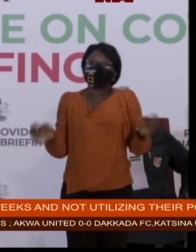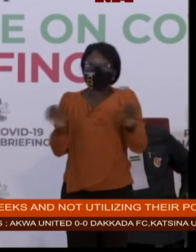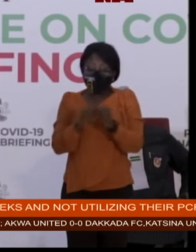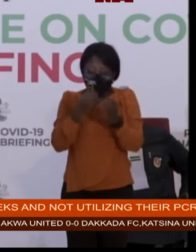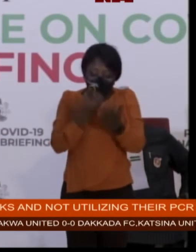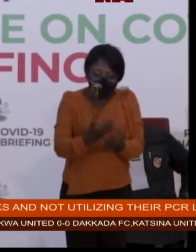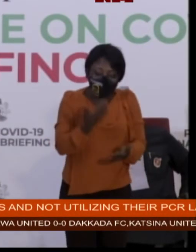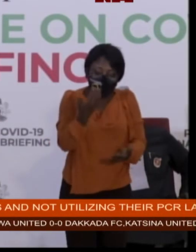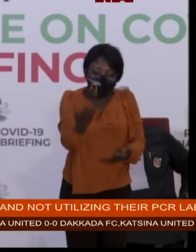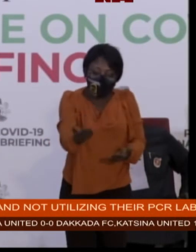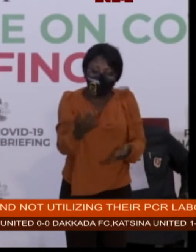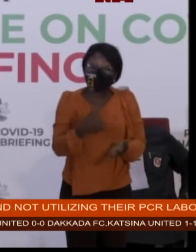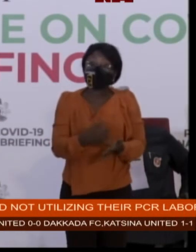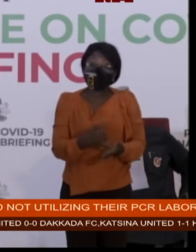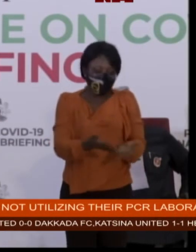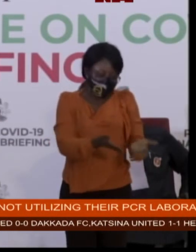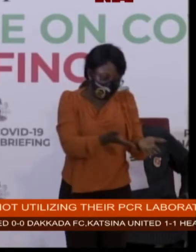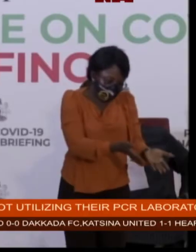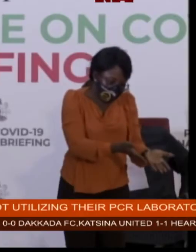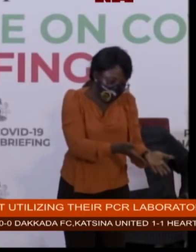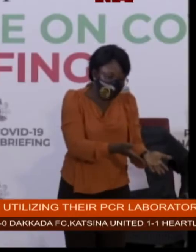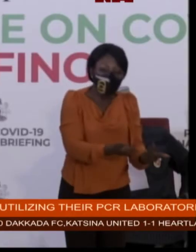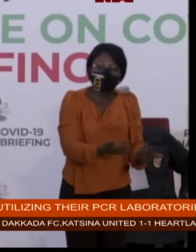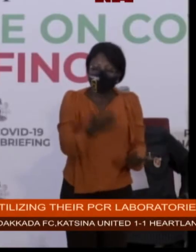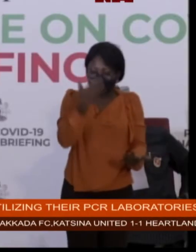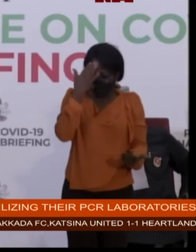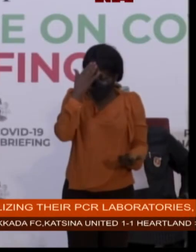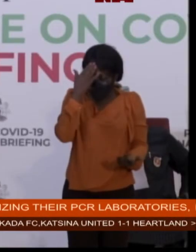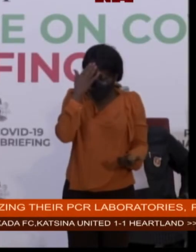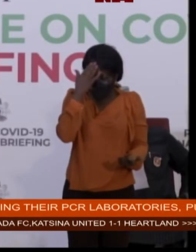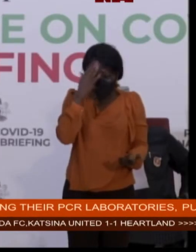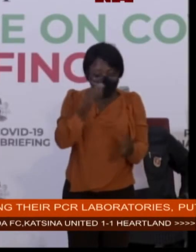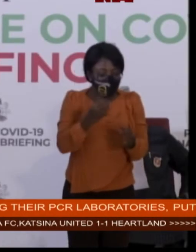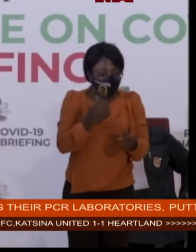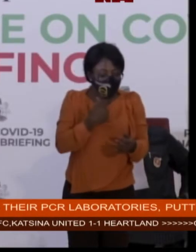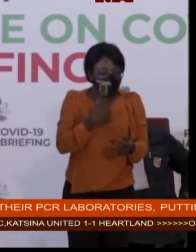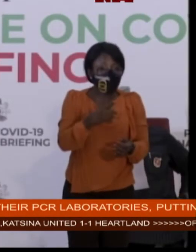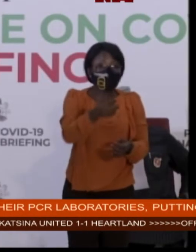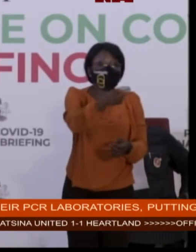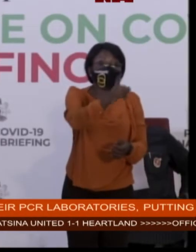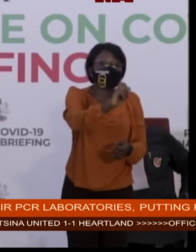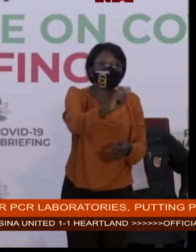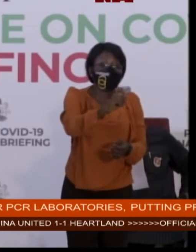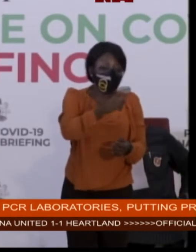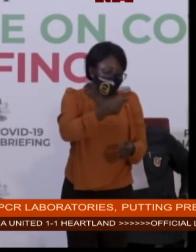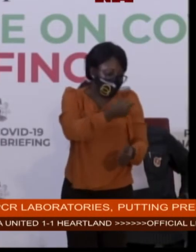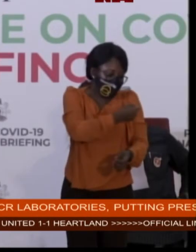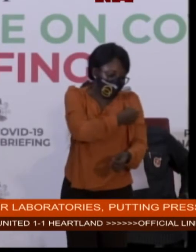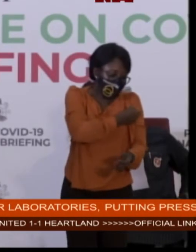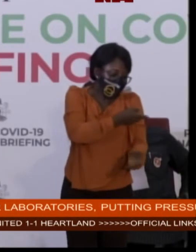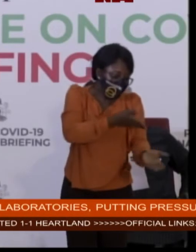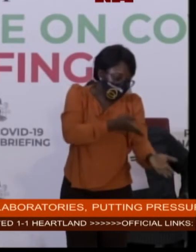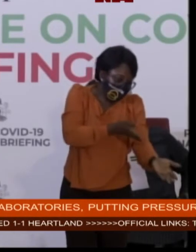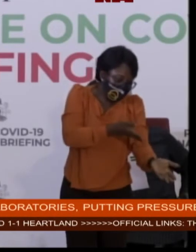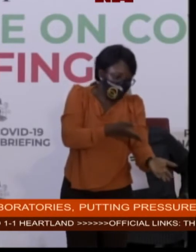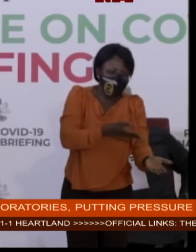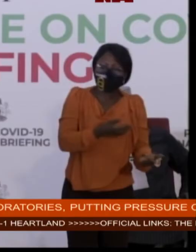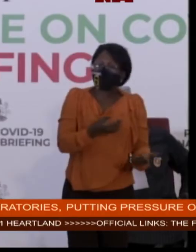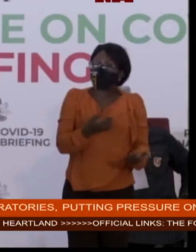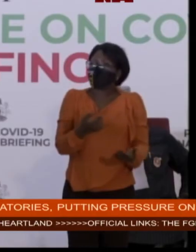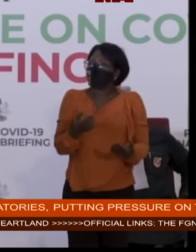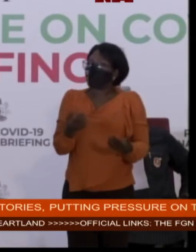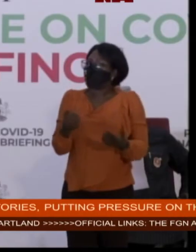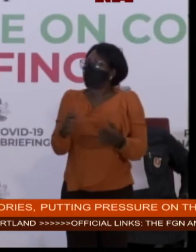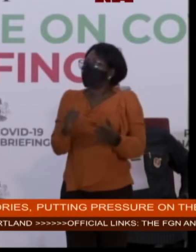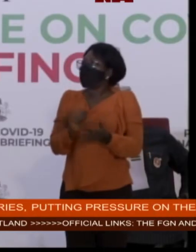when we purchase the vaccines, you know that if you have 100 vaccines, for those that we have